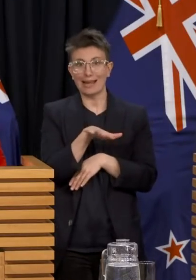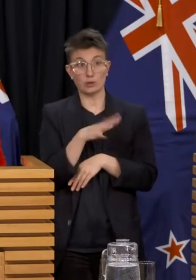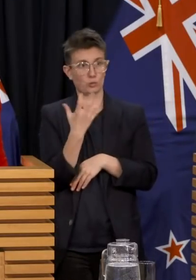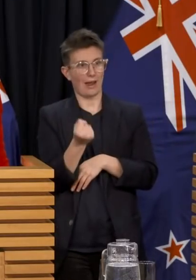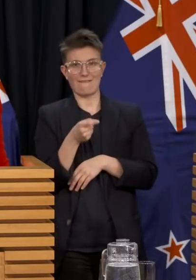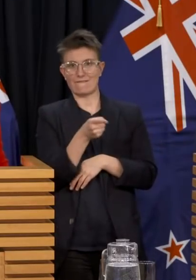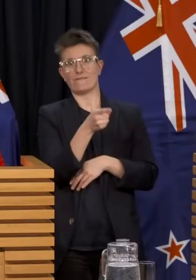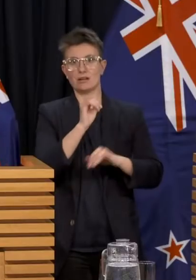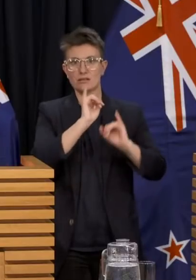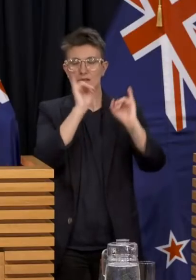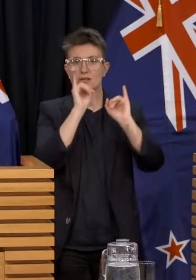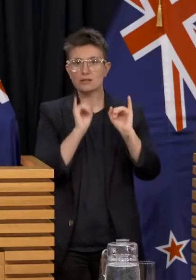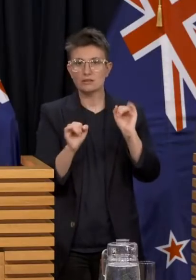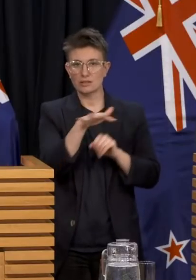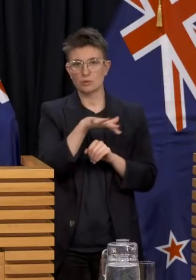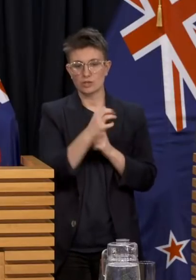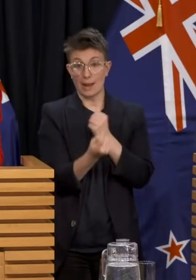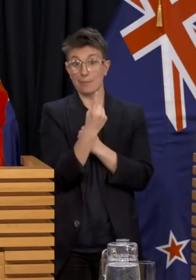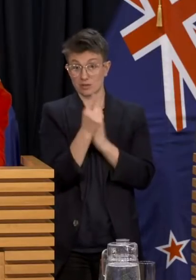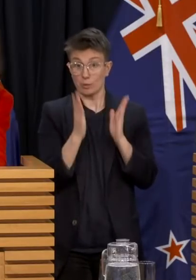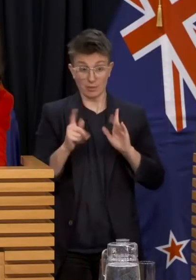it is all about what we do to fix it.